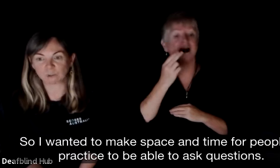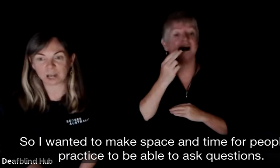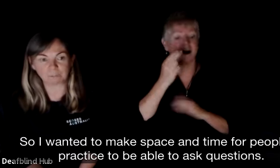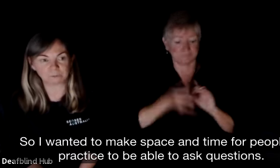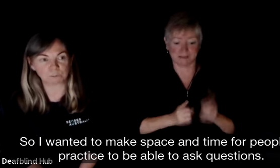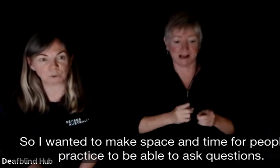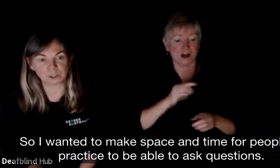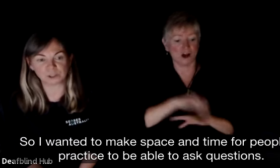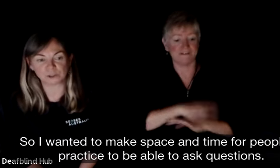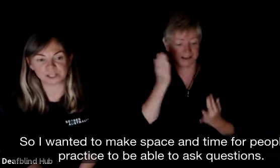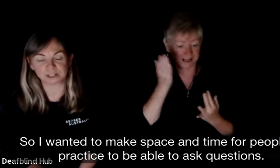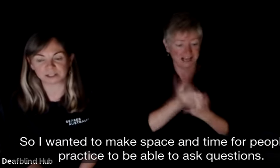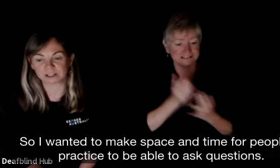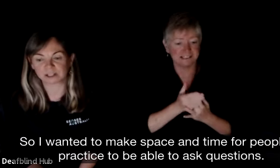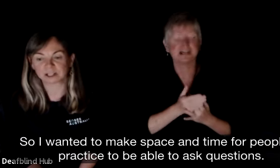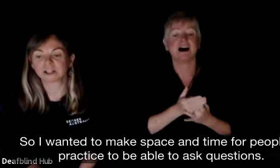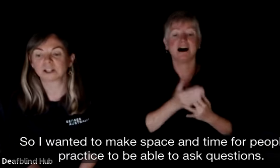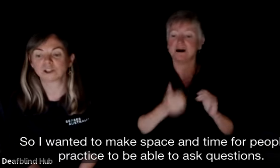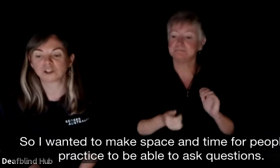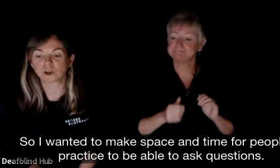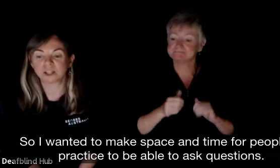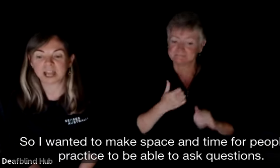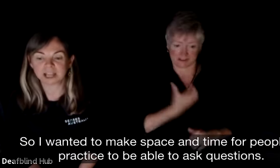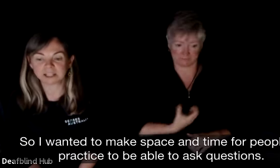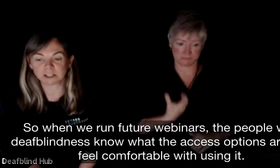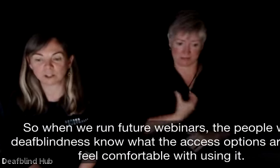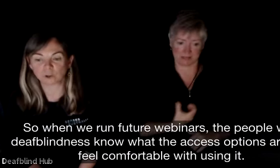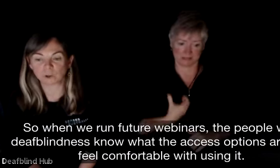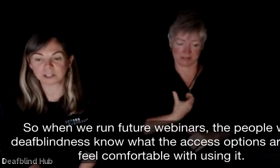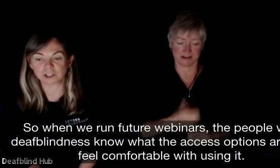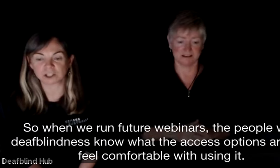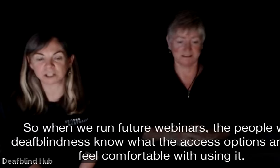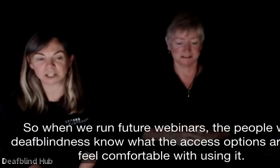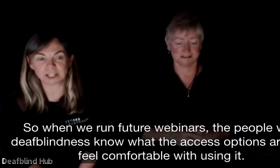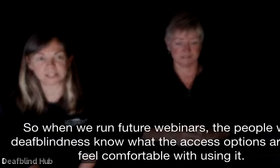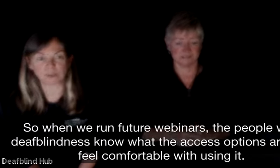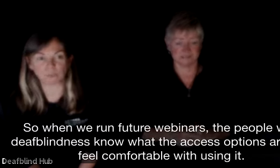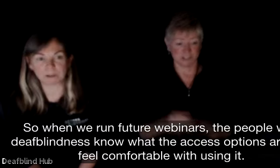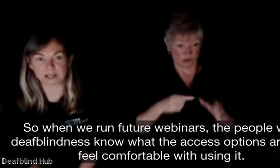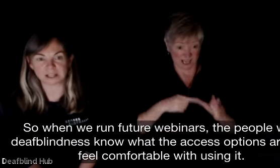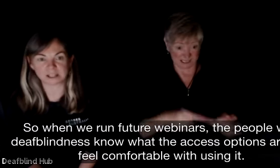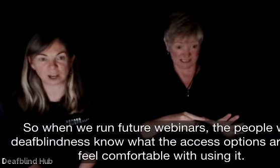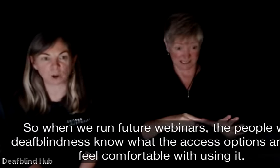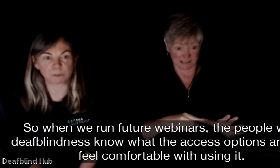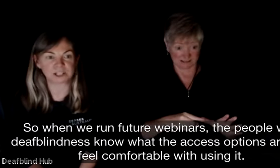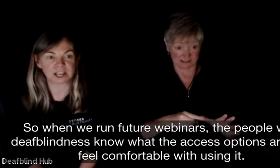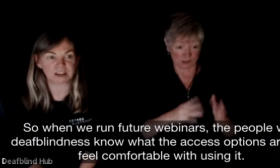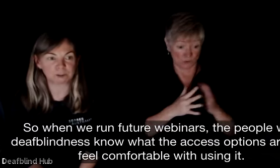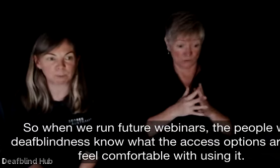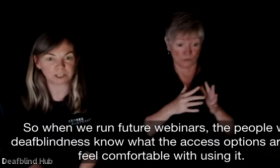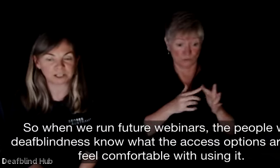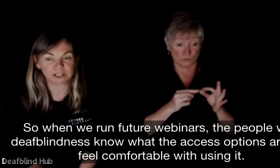and feel comfortable with using it. So the answer to your question is the webinars are open